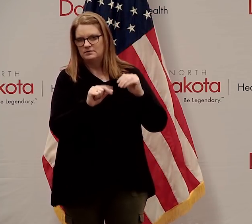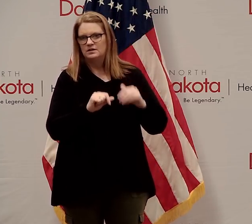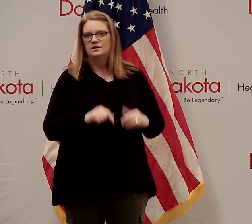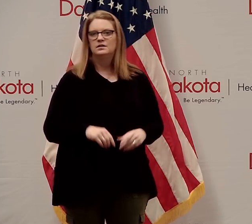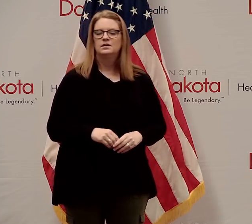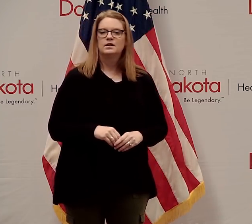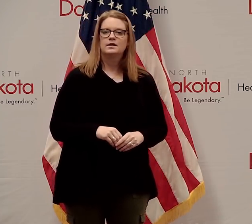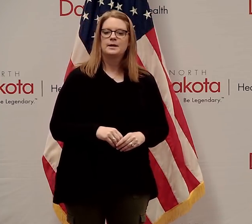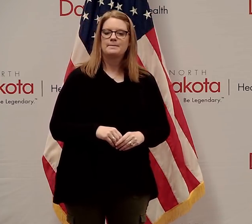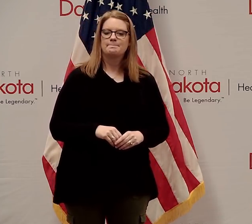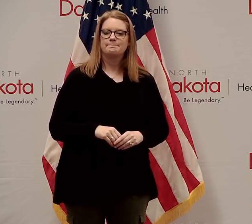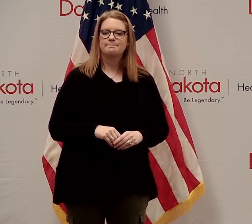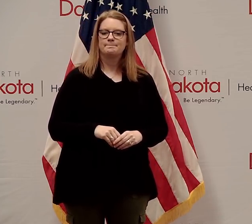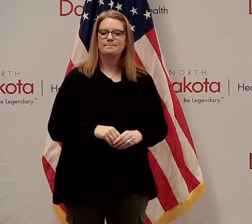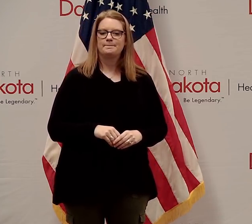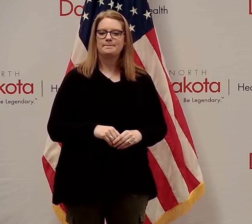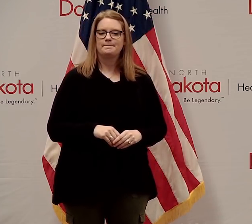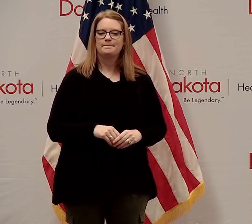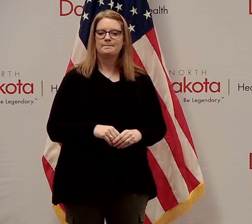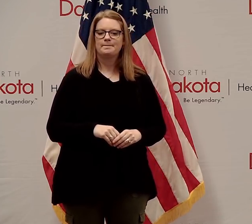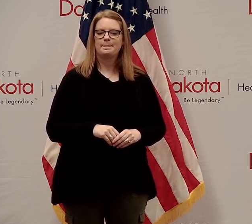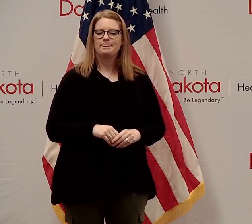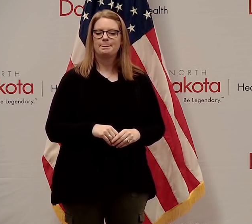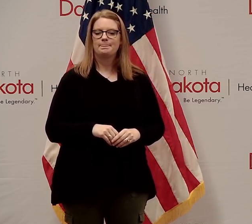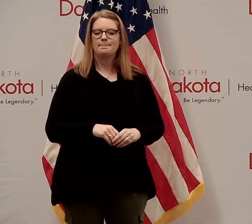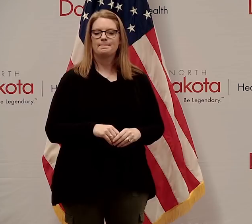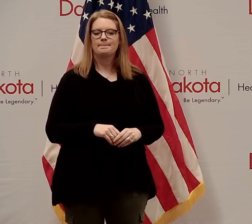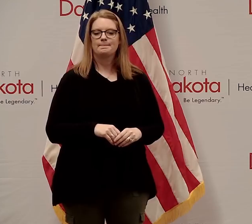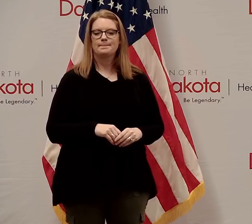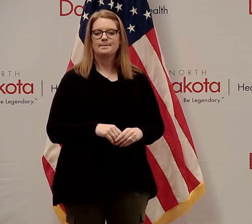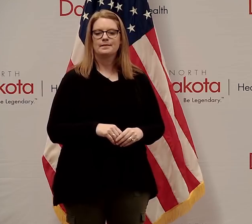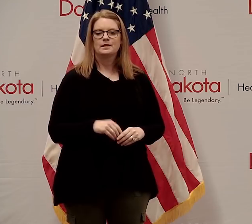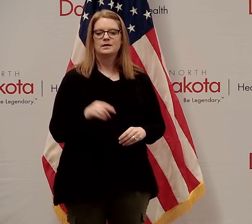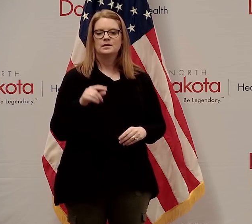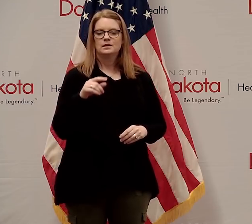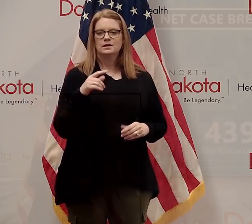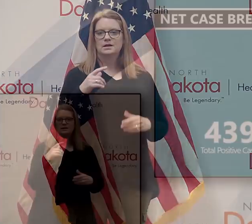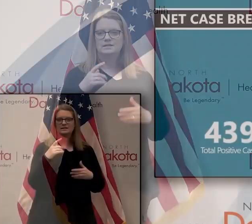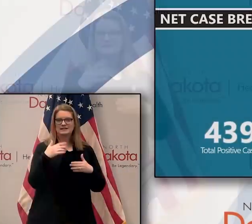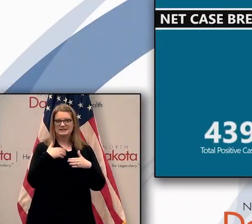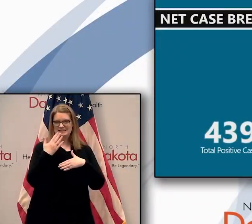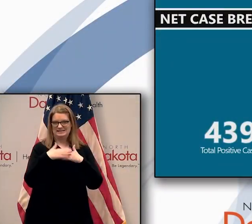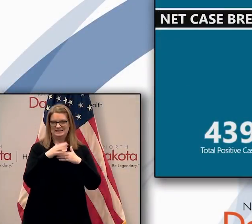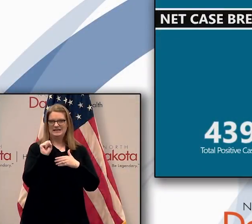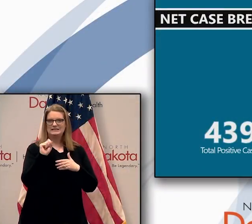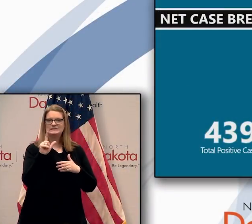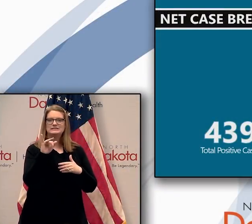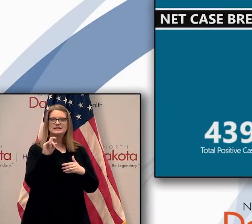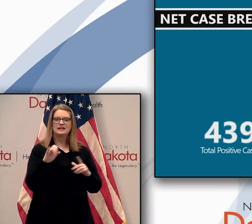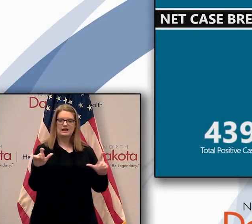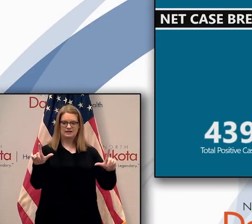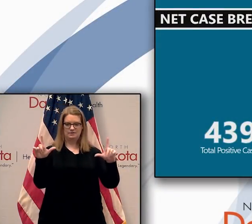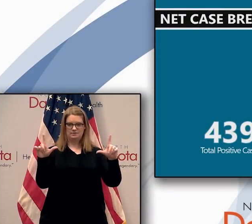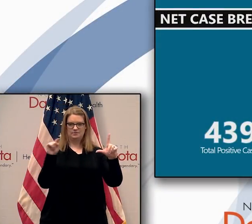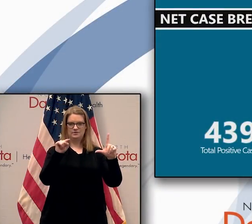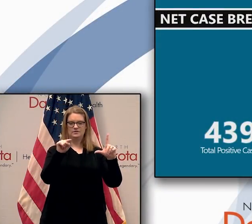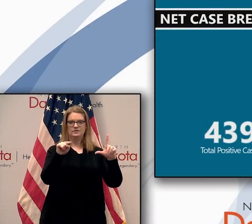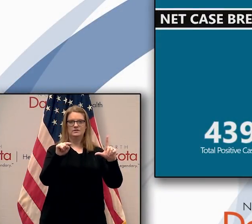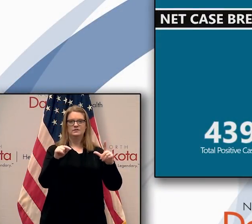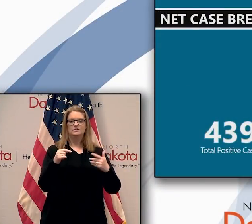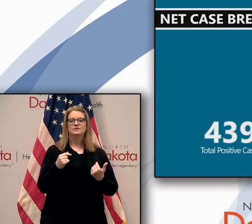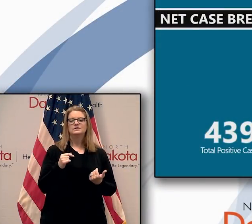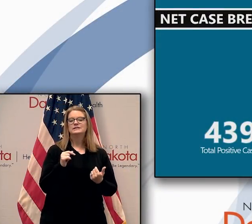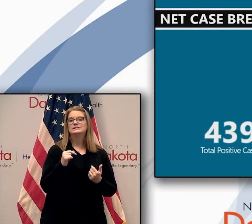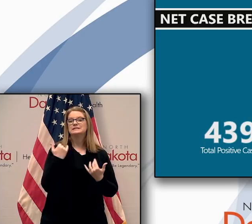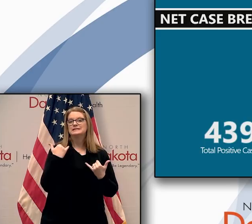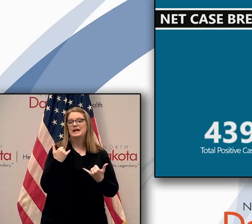On the other thing to point out on this next slide is that, again, we've got currently